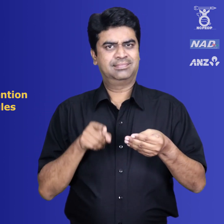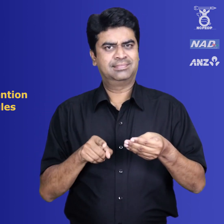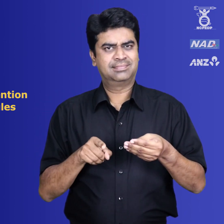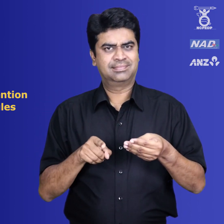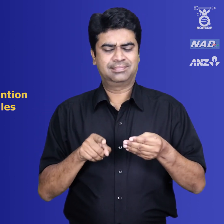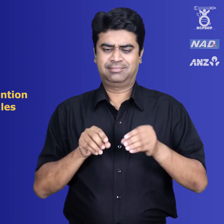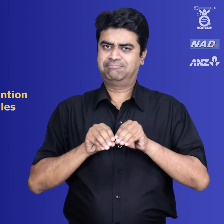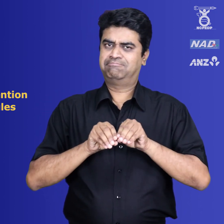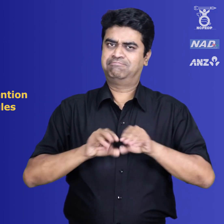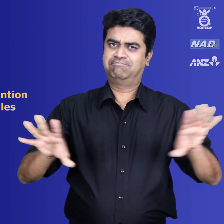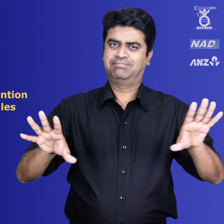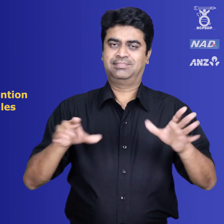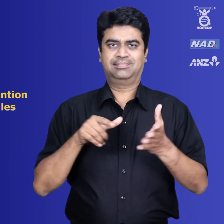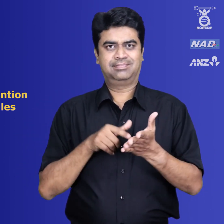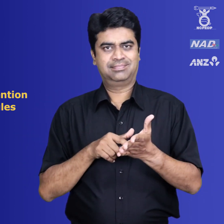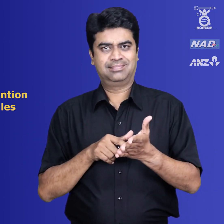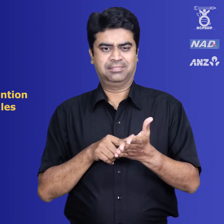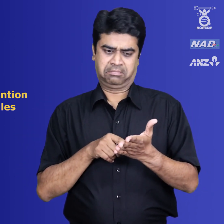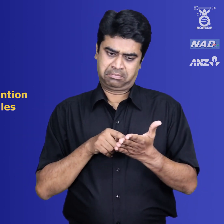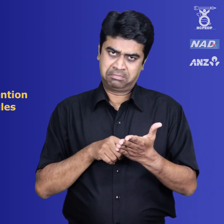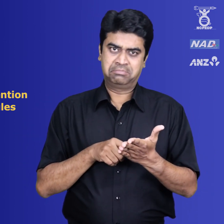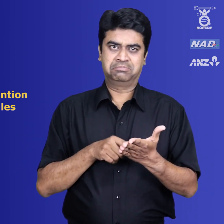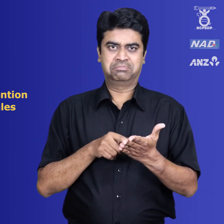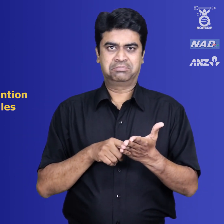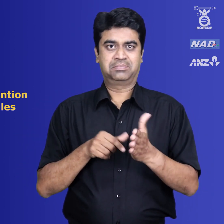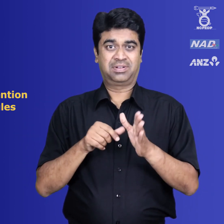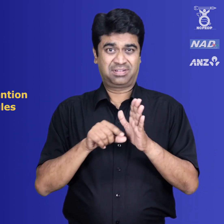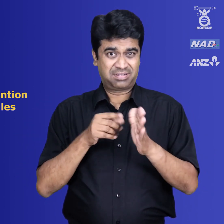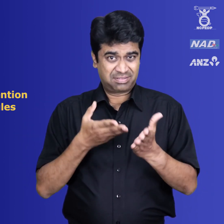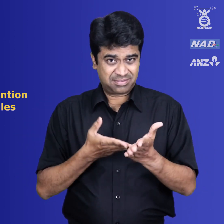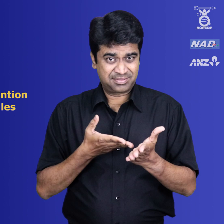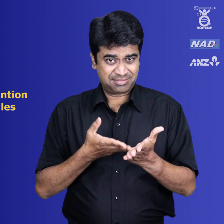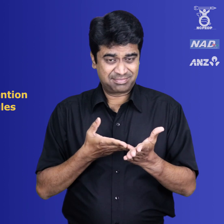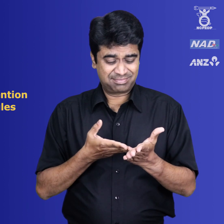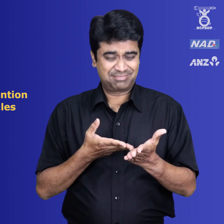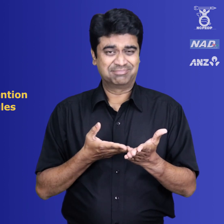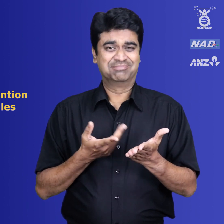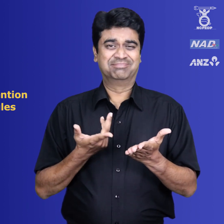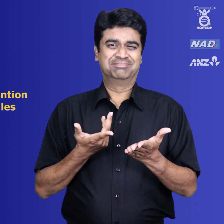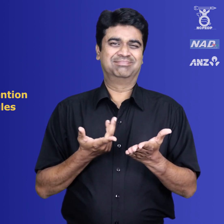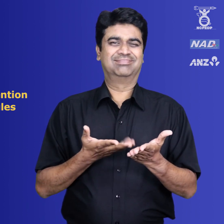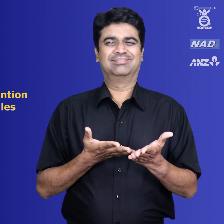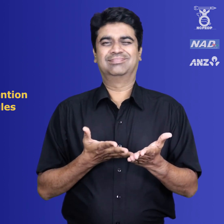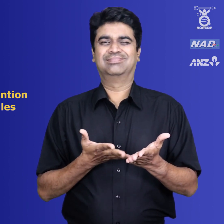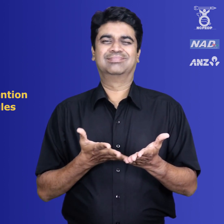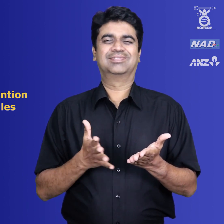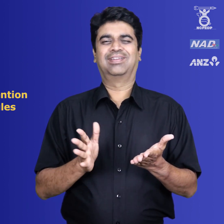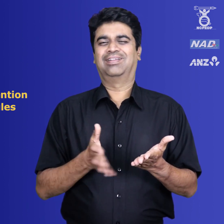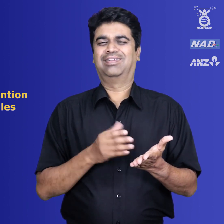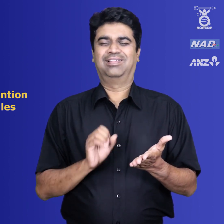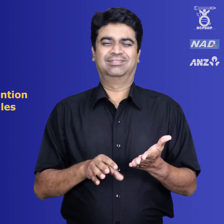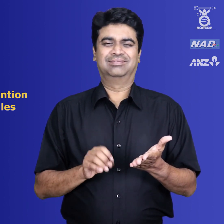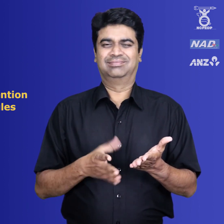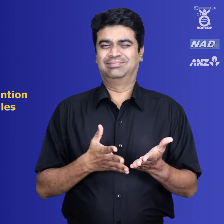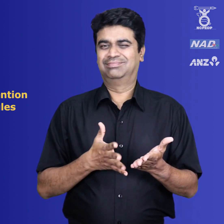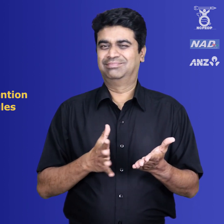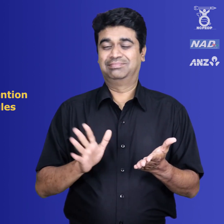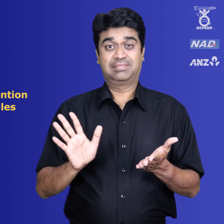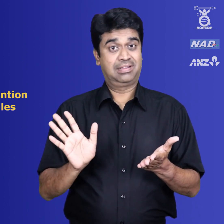Punishment for contravention of provisions of Act or rules or regulations made